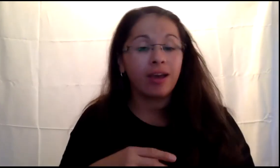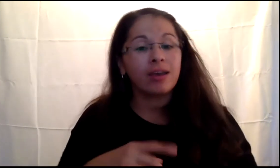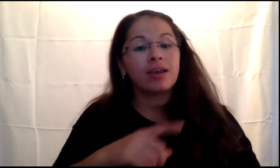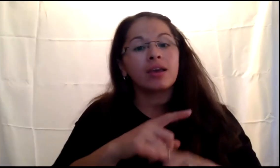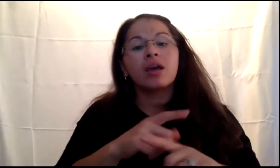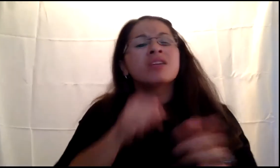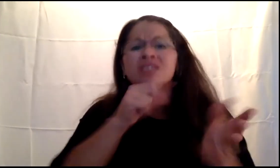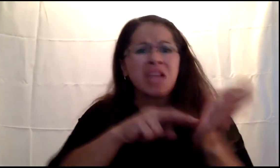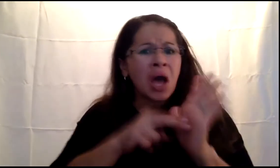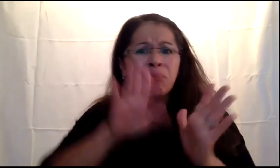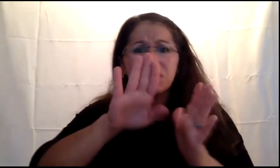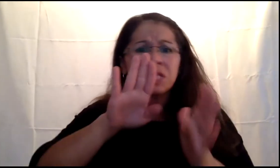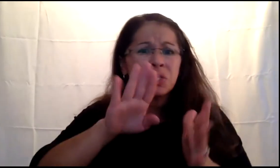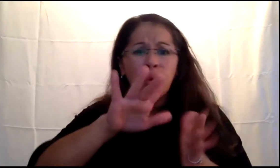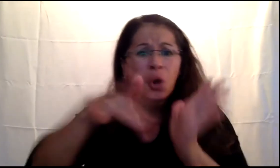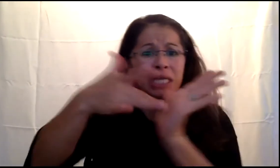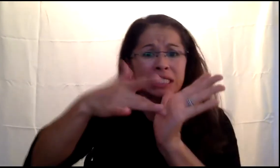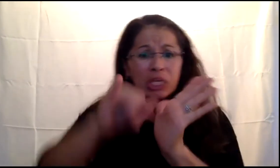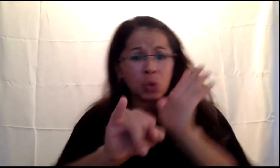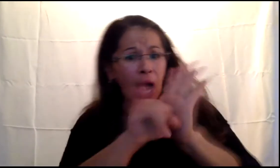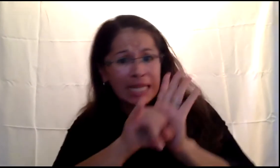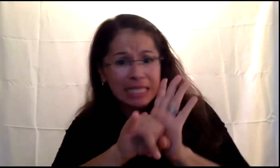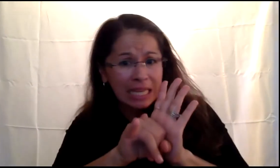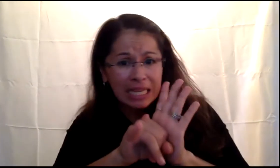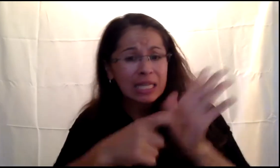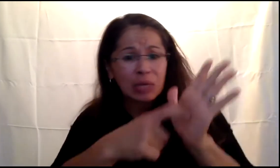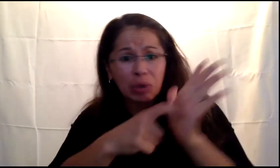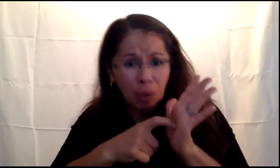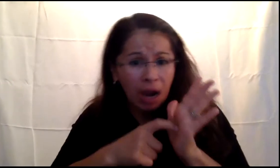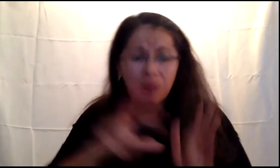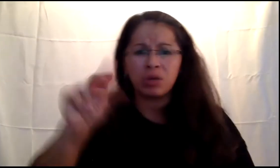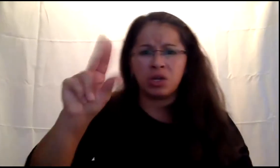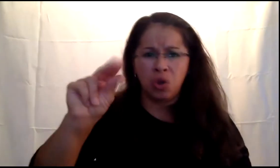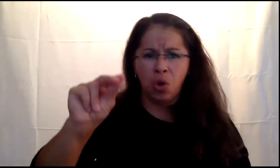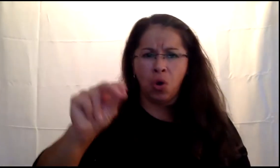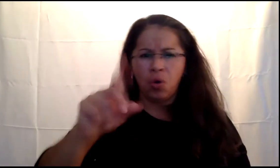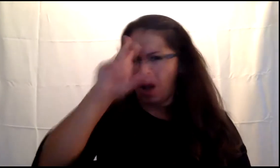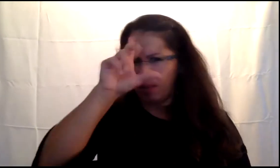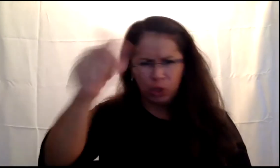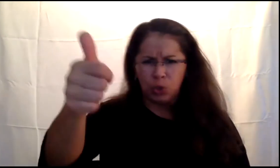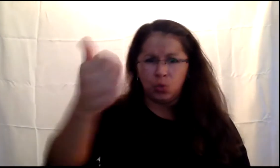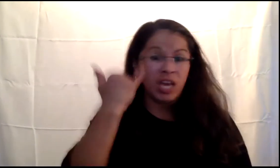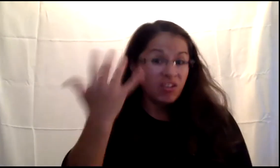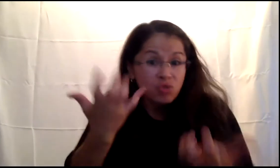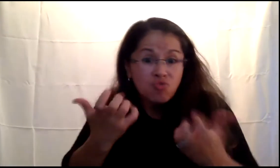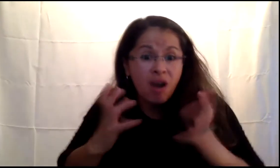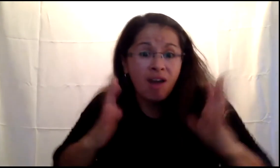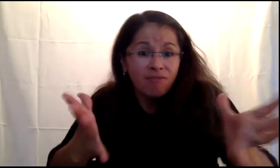identity, unless that's what you choose for it to be. You have the agency to decide when and how you share